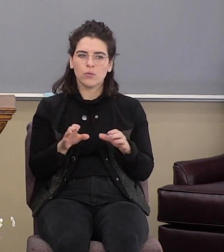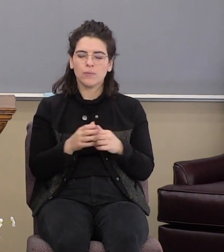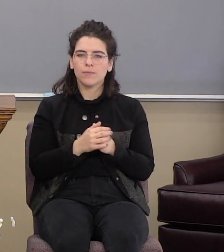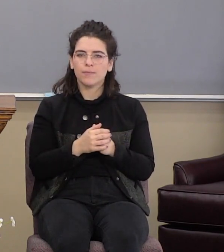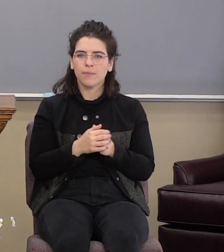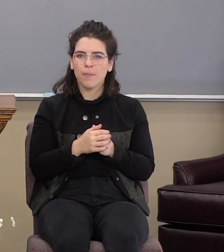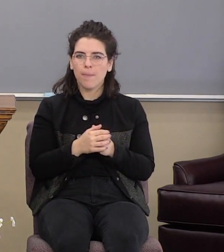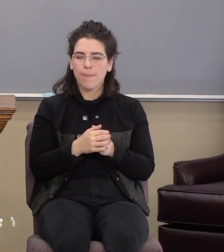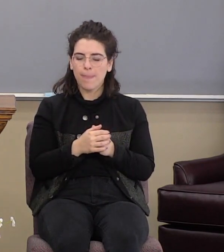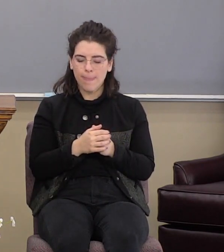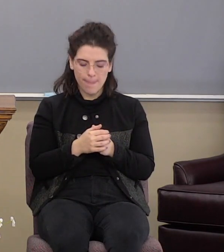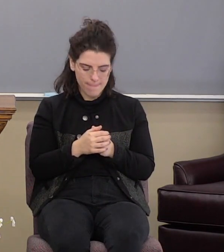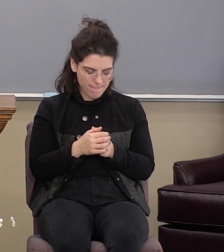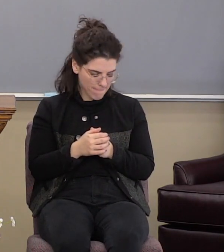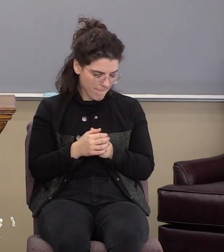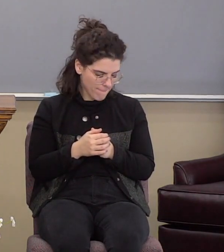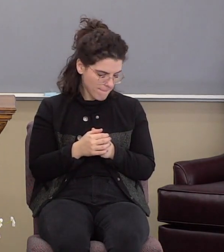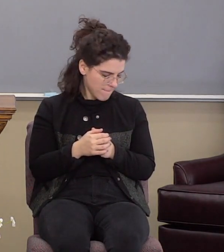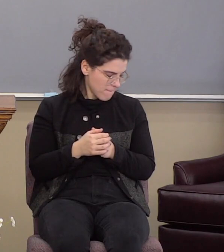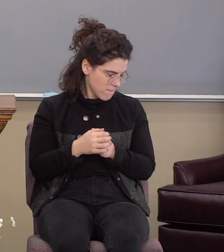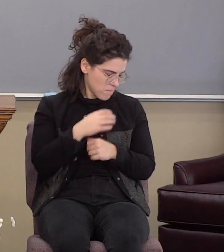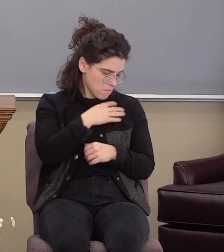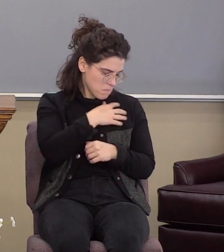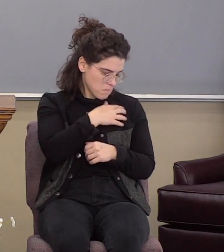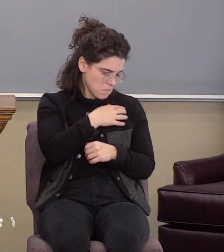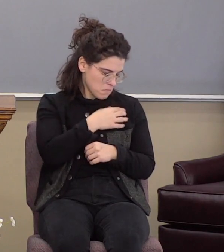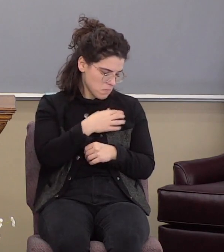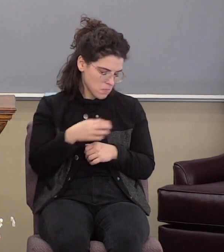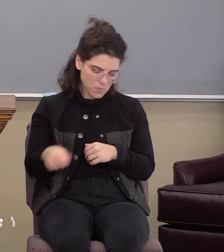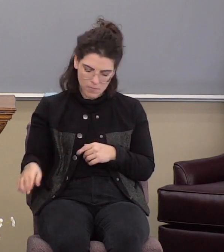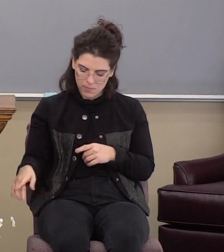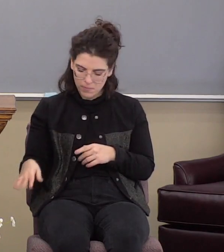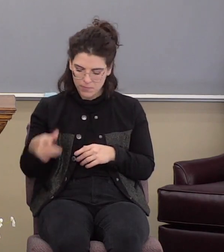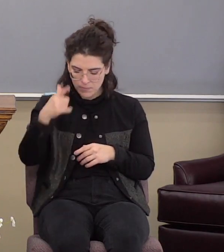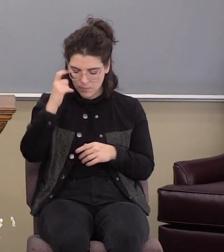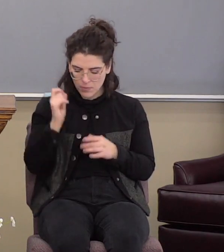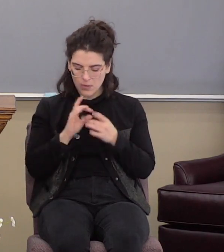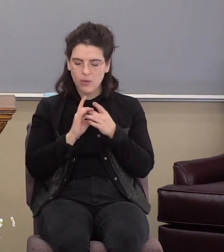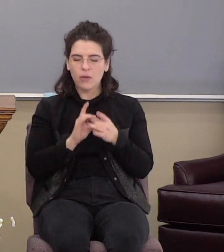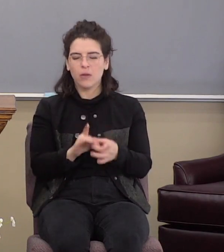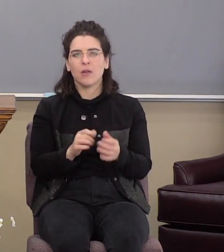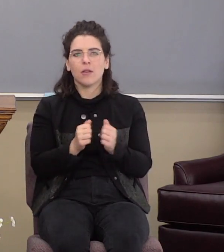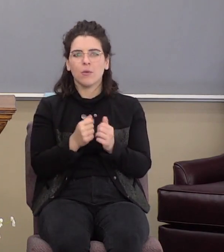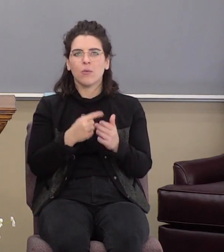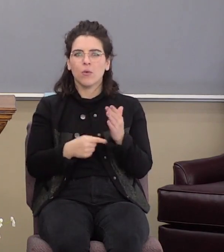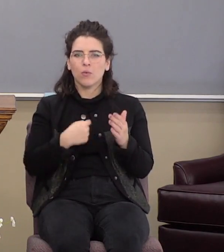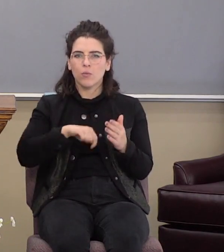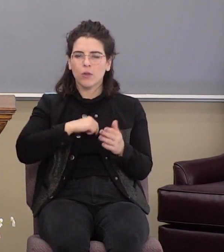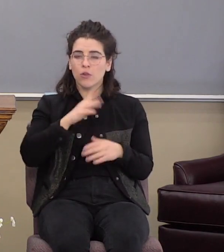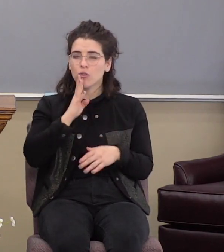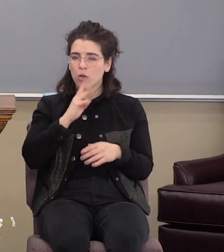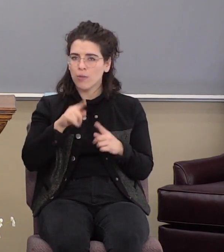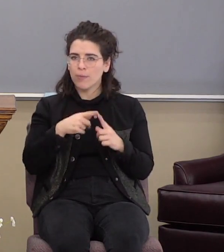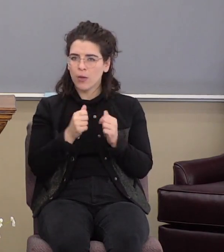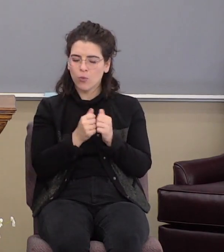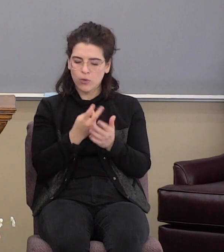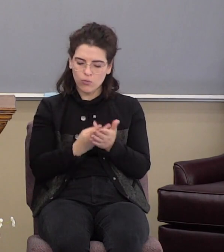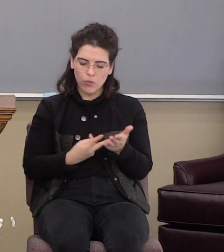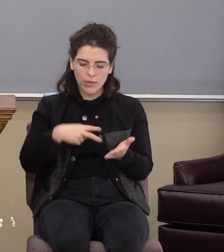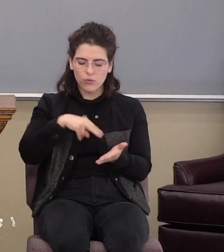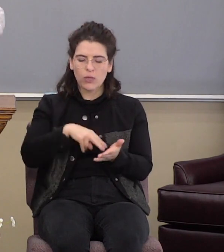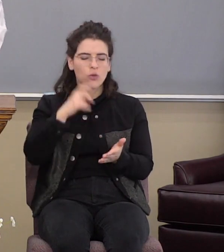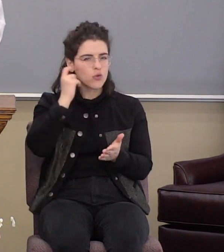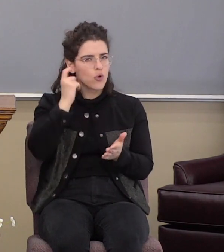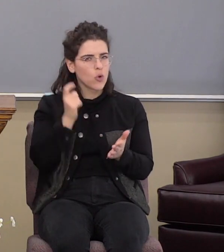Because in correlation to what we're talking about regarding resurrection, just notice what Paul does.